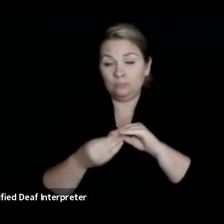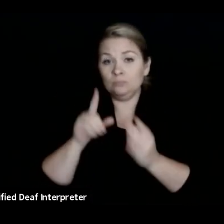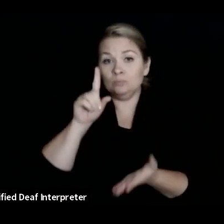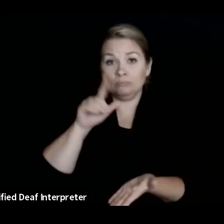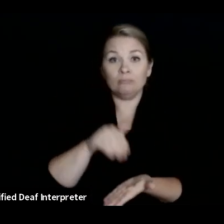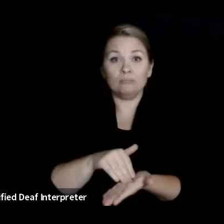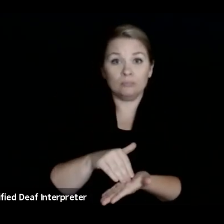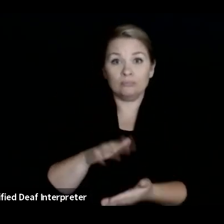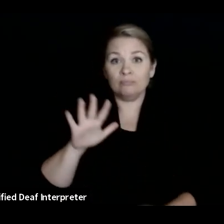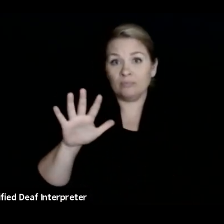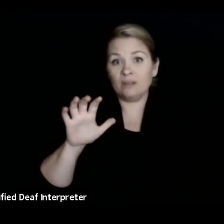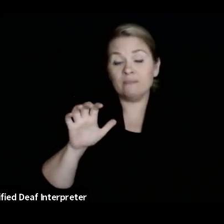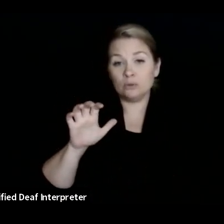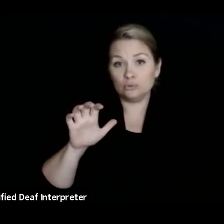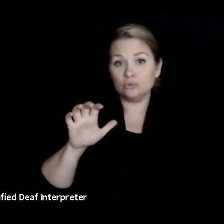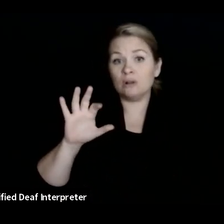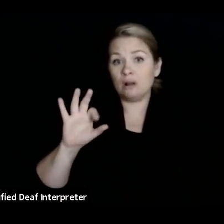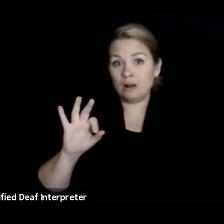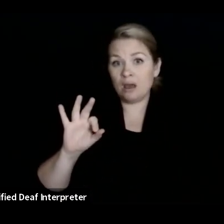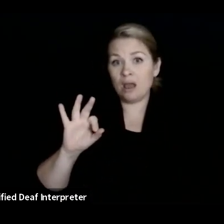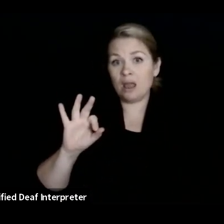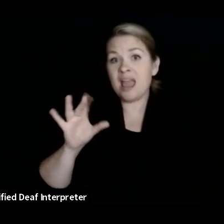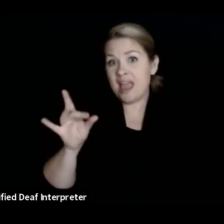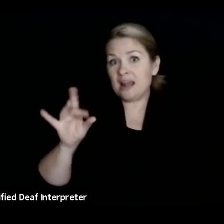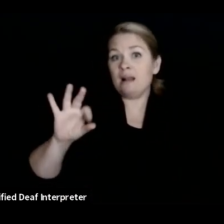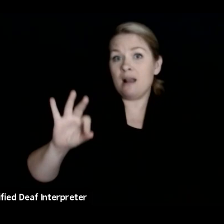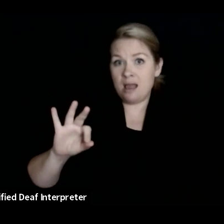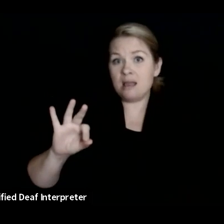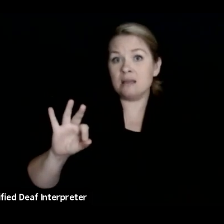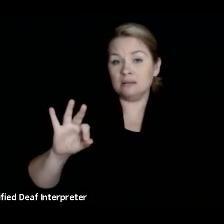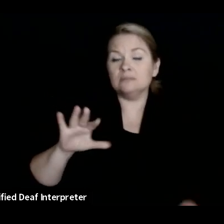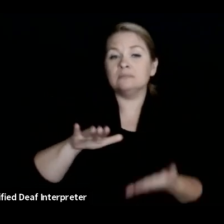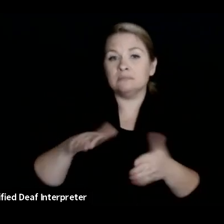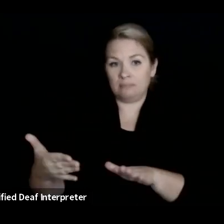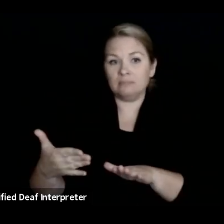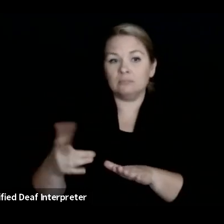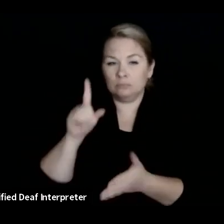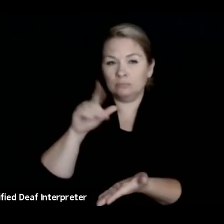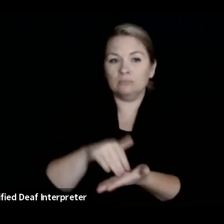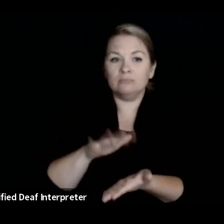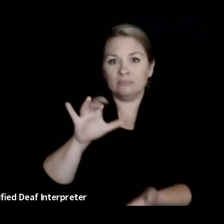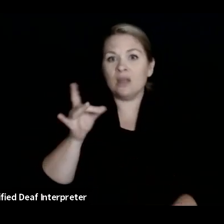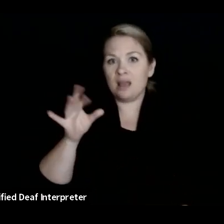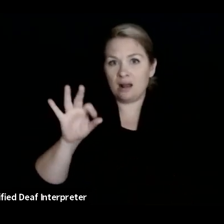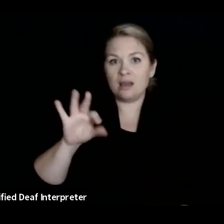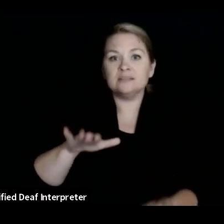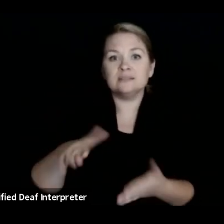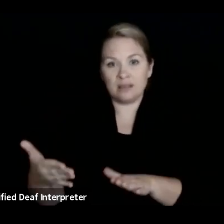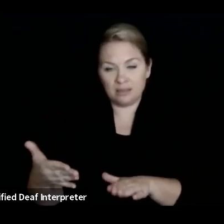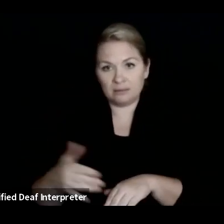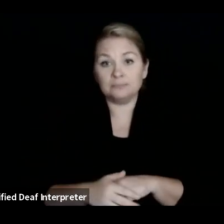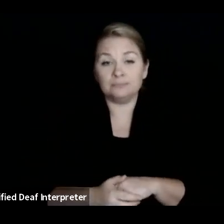1,589 deaths in Minnesota. 7 of these deaths occurred in residents of long-term care facilities.